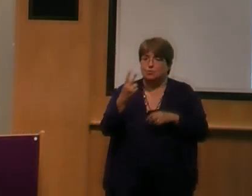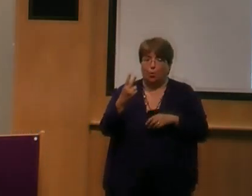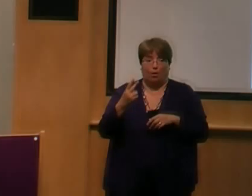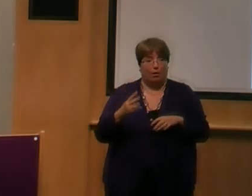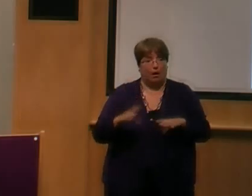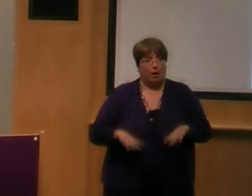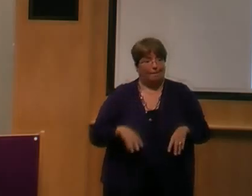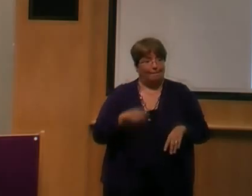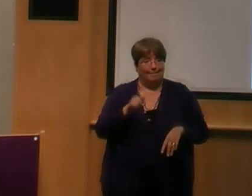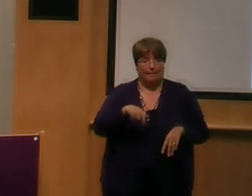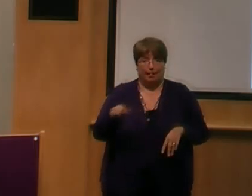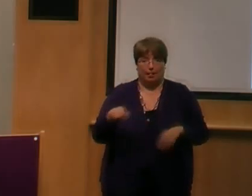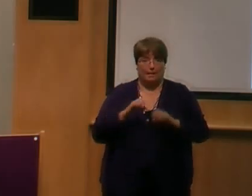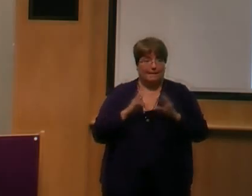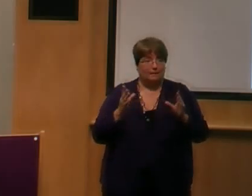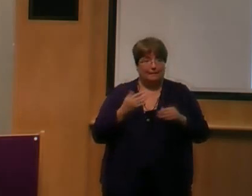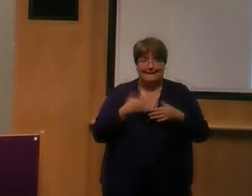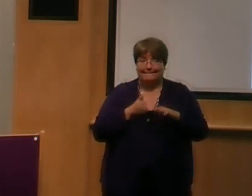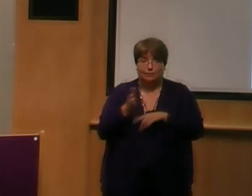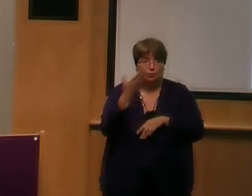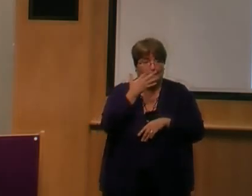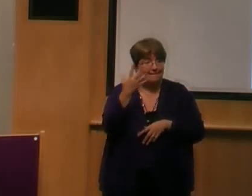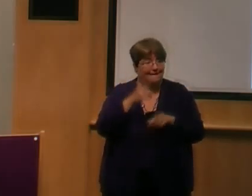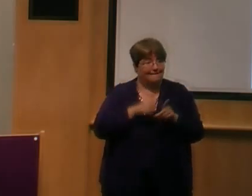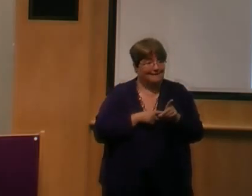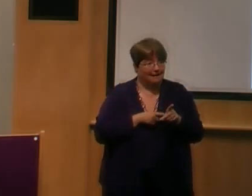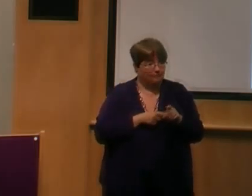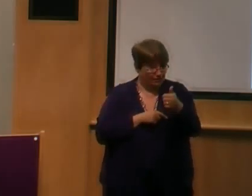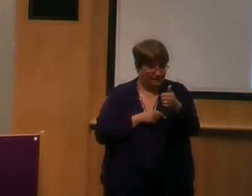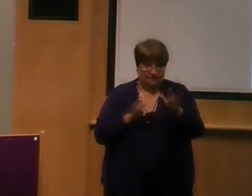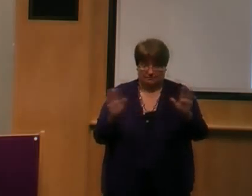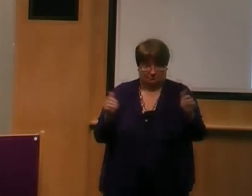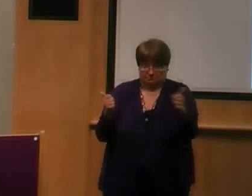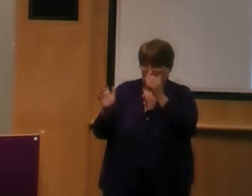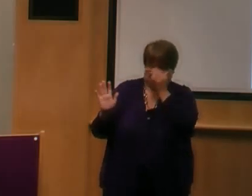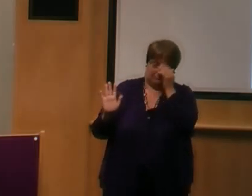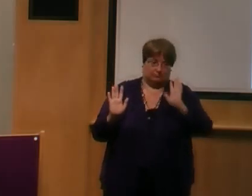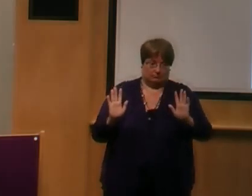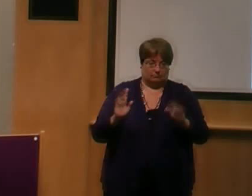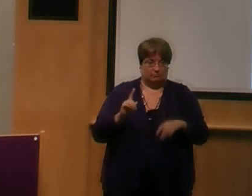And just talking about the challenges. You had mentioned about the 2 million people who haven't been in school for 5 years.